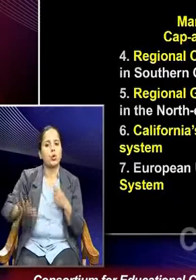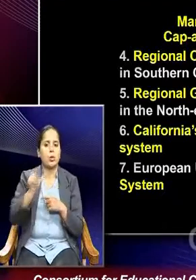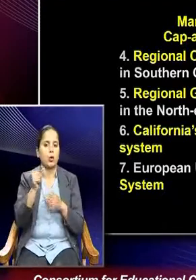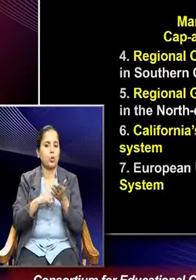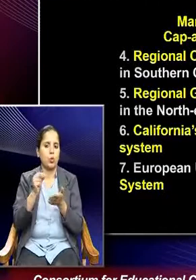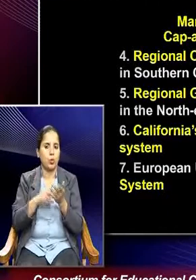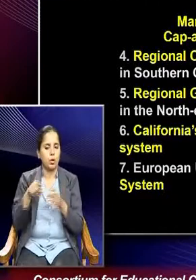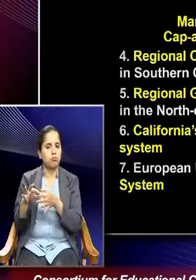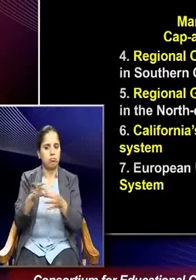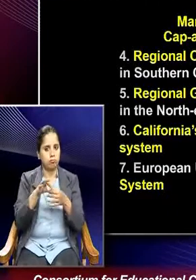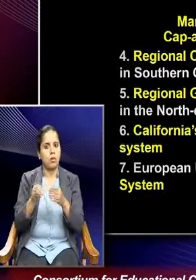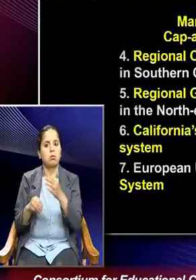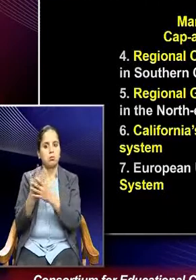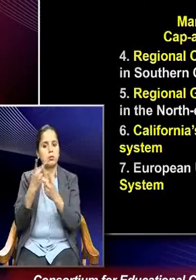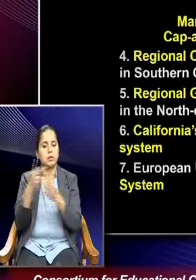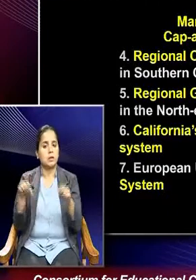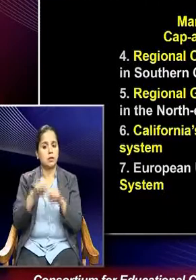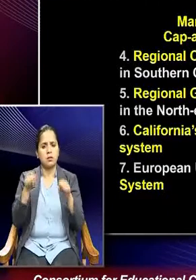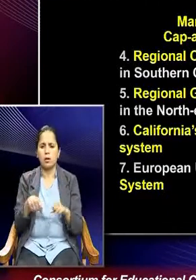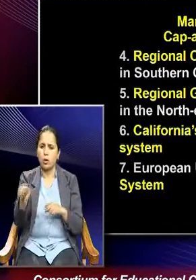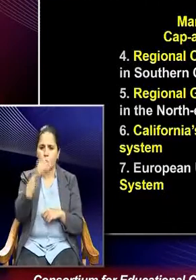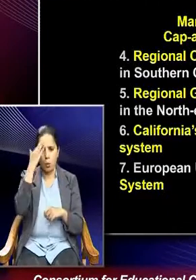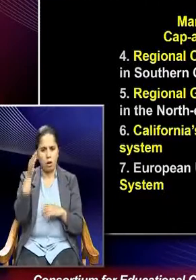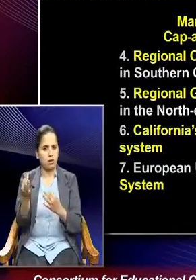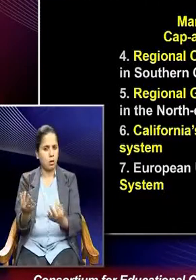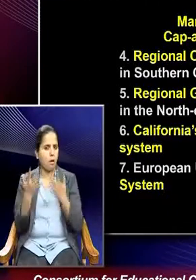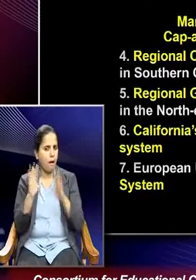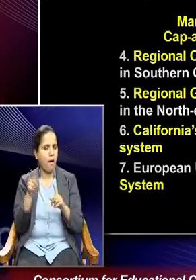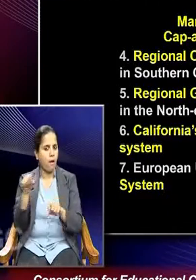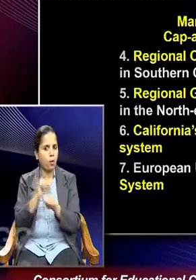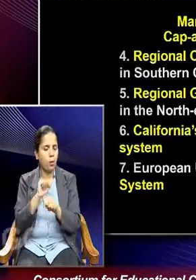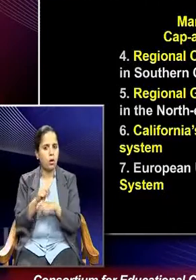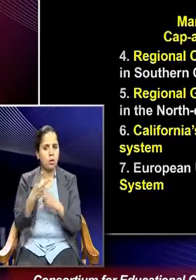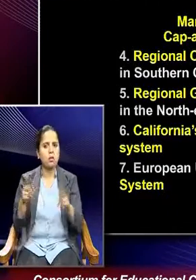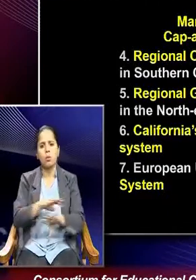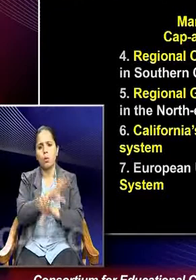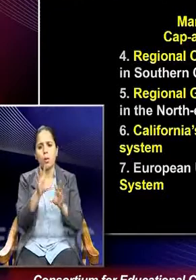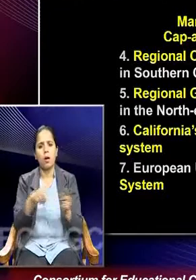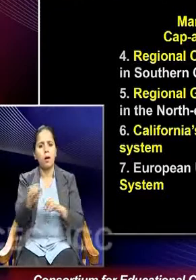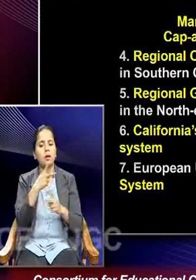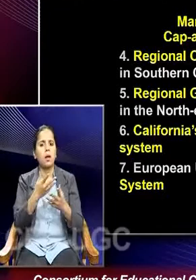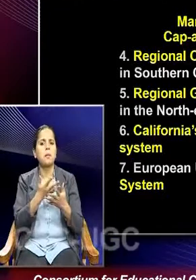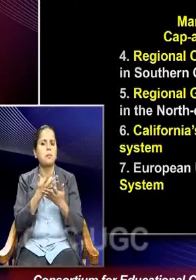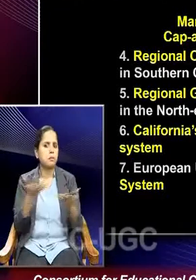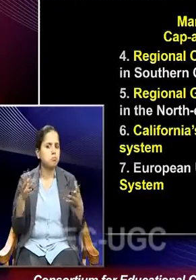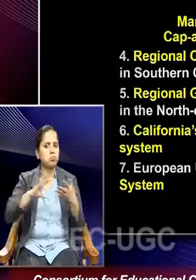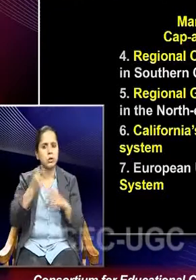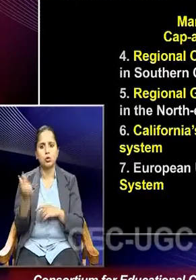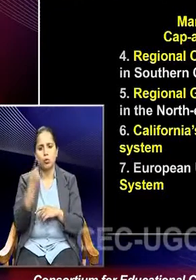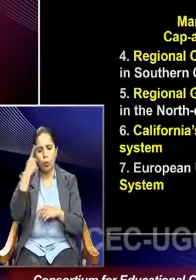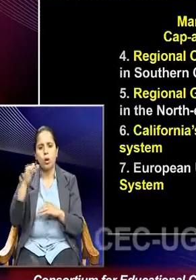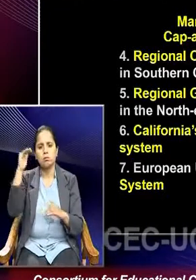which we all know it is a remarkable breakthrough in the entire class of instruments used for